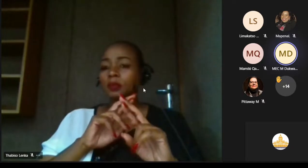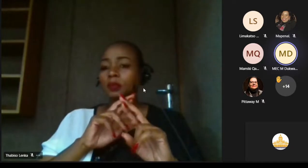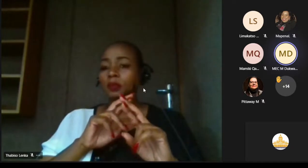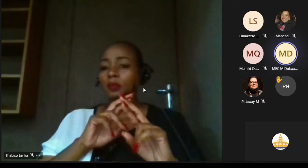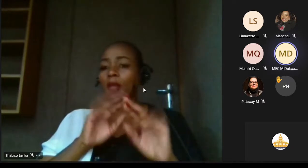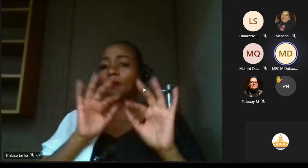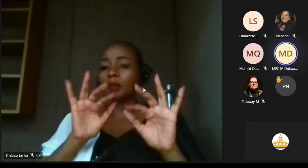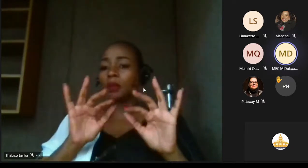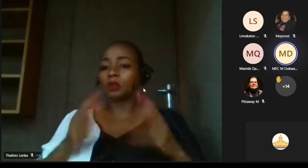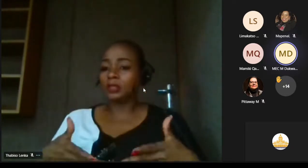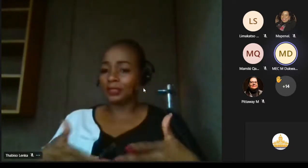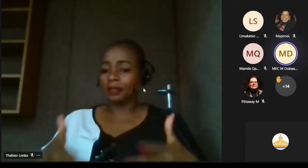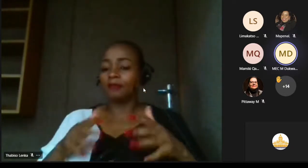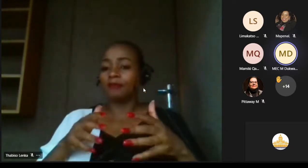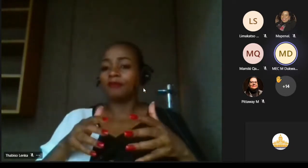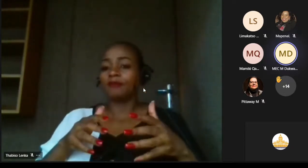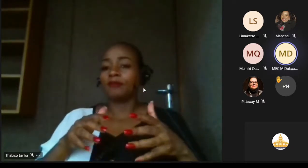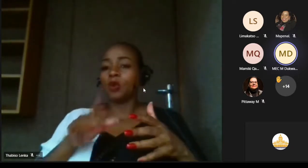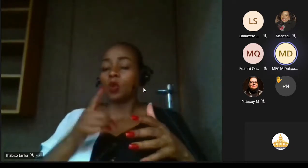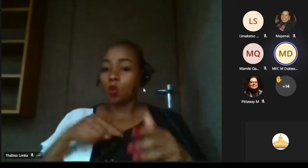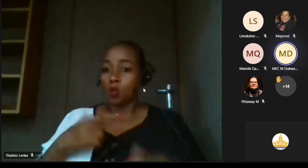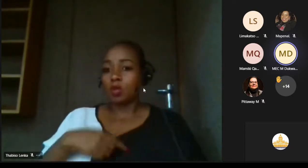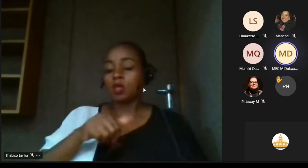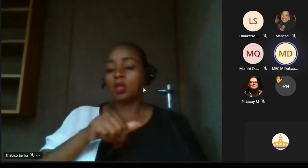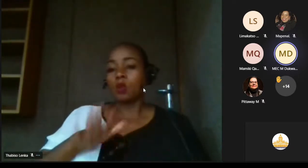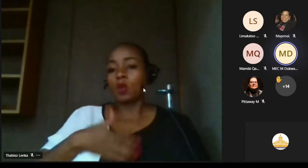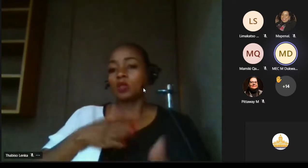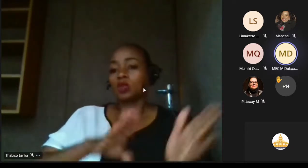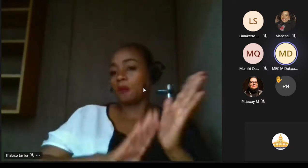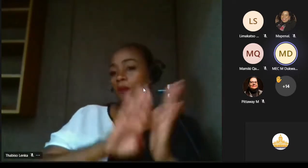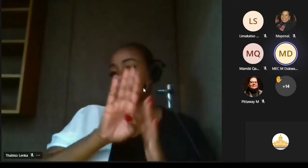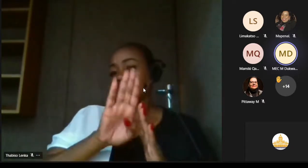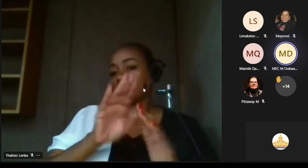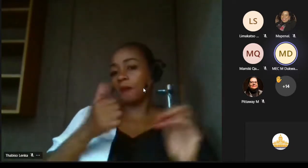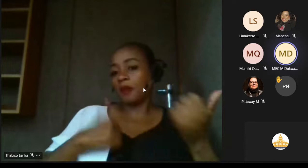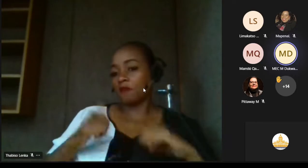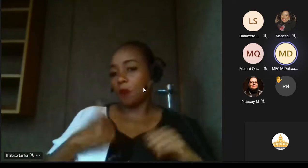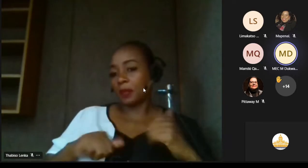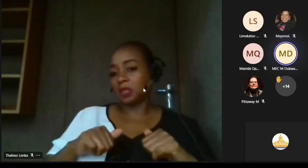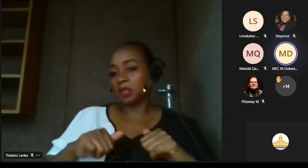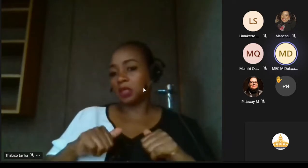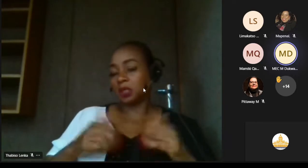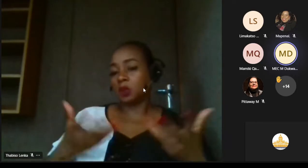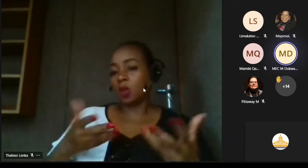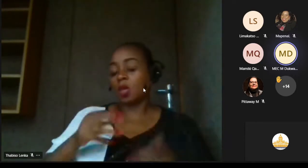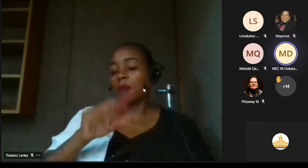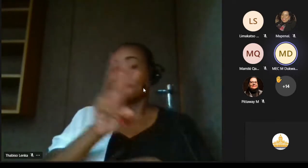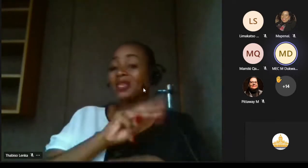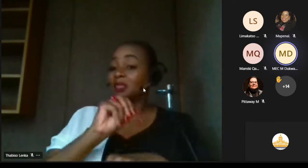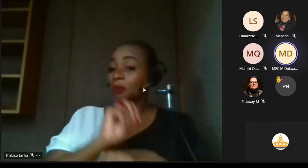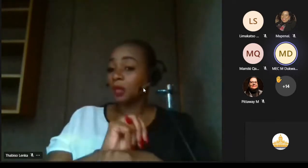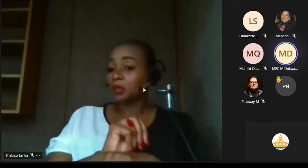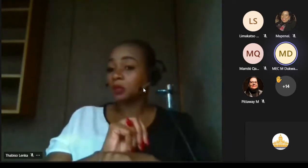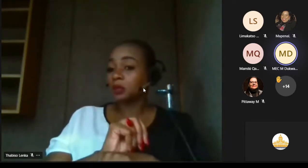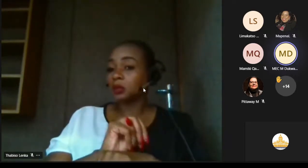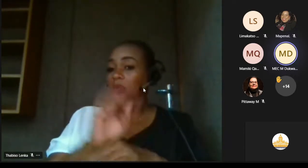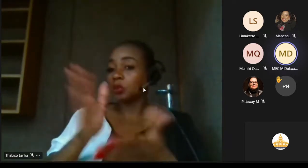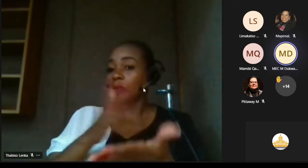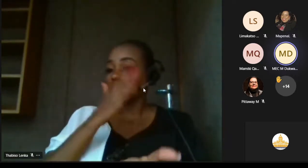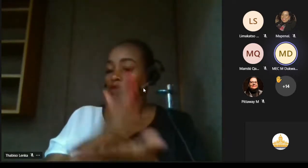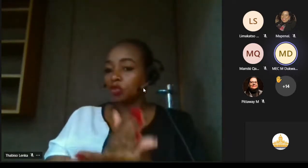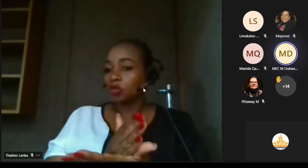the Department of Culture to improve the overall performance of our municipalities in order to make them responsive to